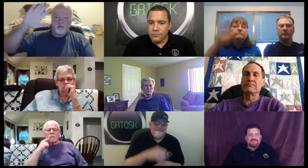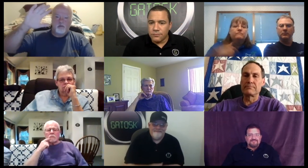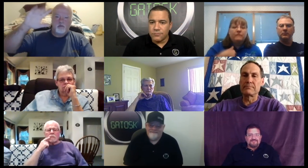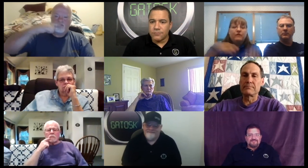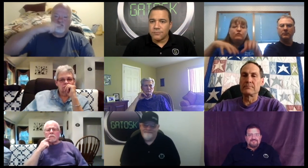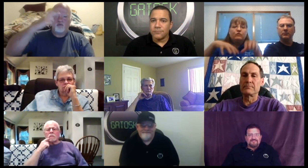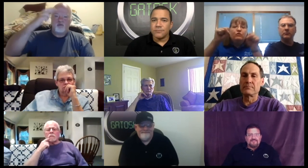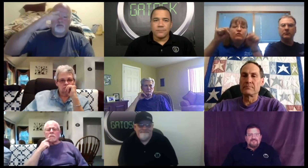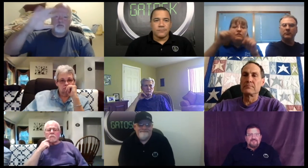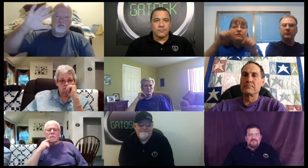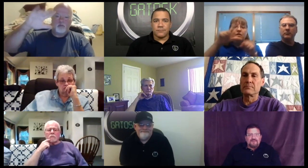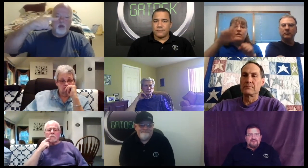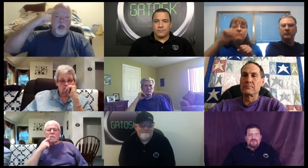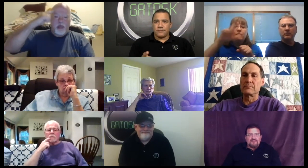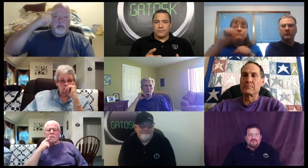Terry? Yeah, I took